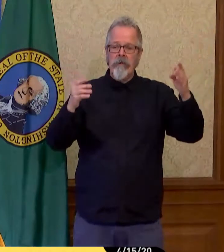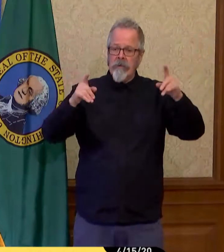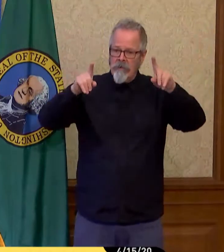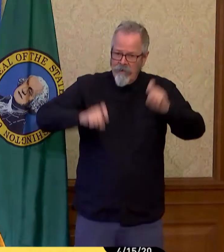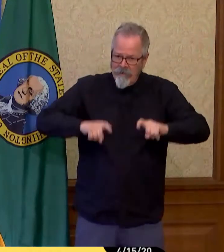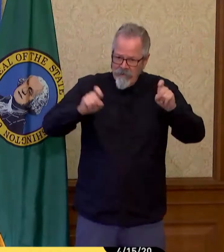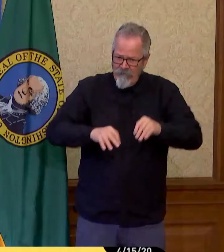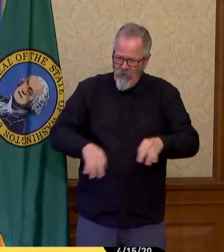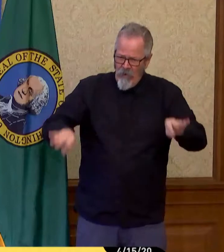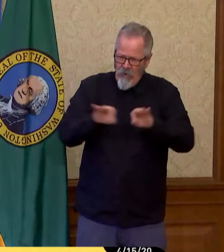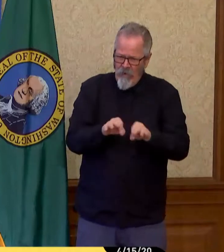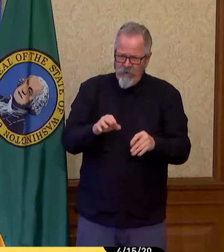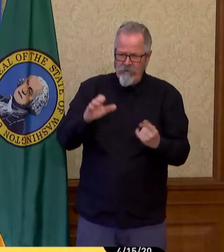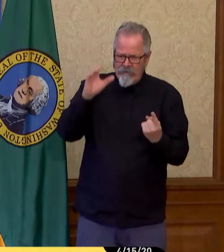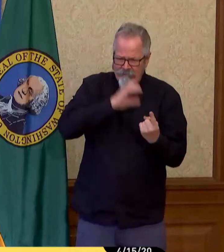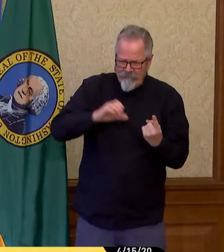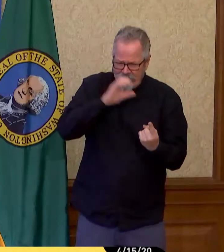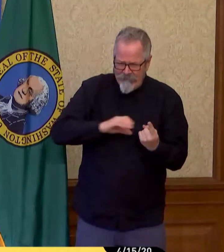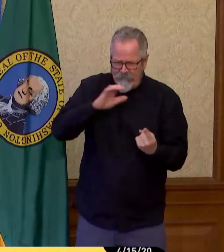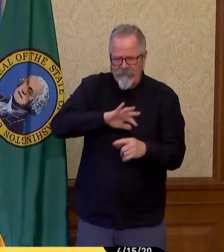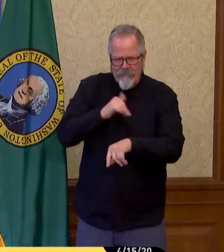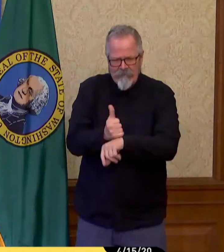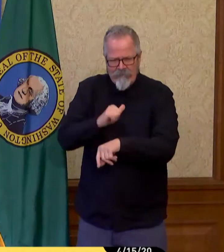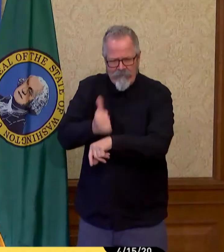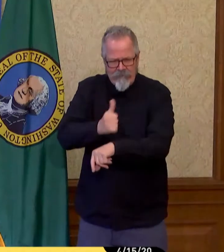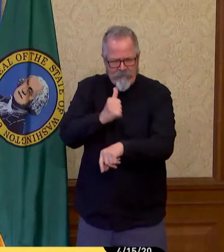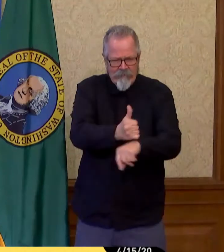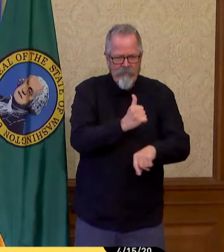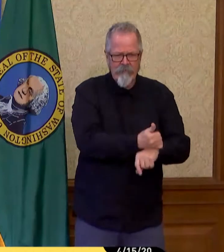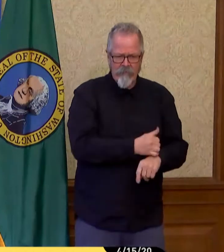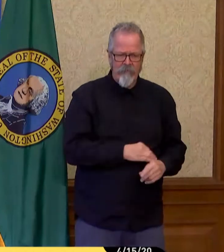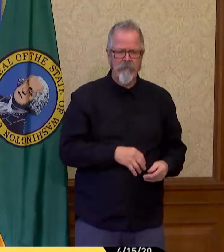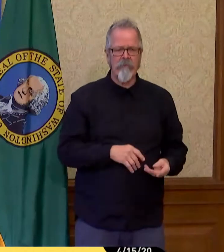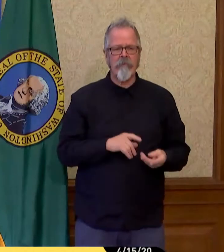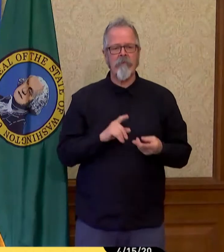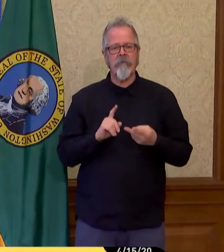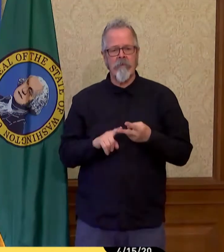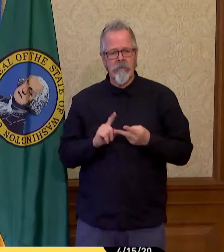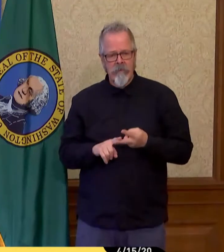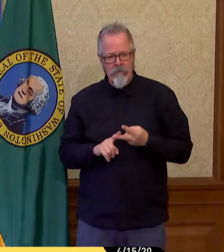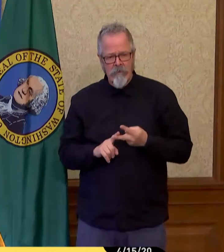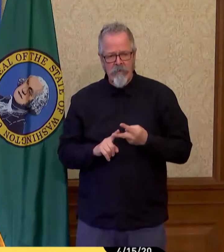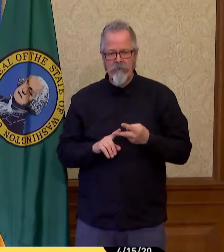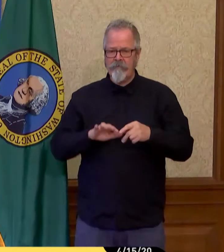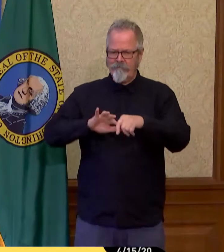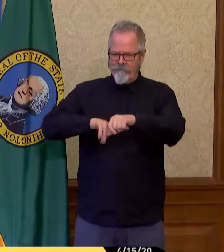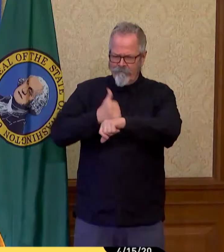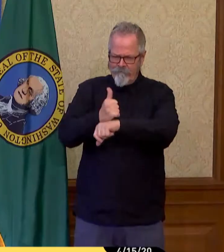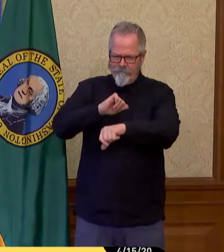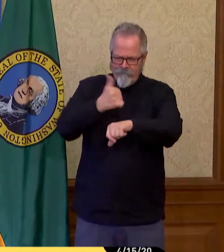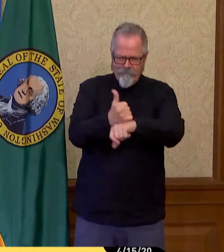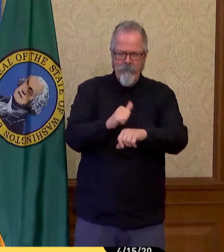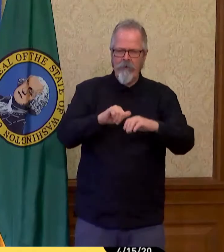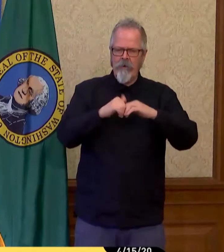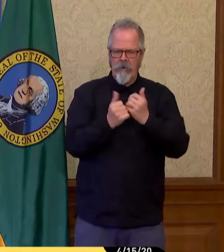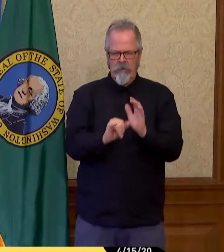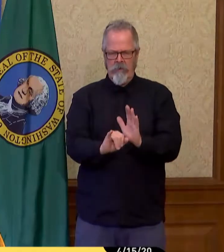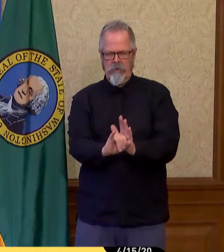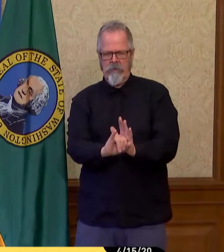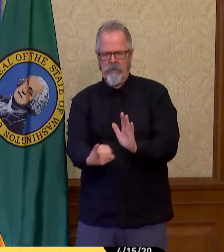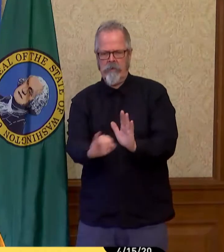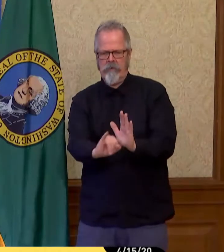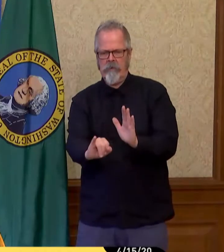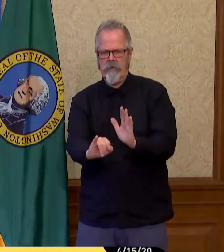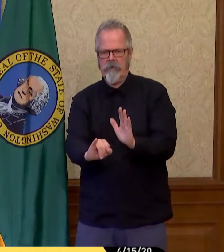people. Yesterday I issued what might be the first rule in the United States to protect people over the age of